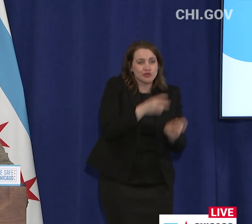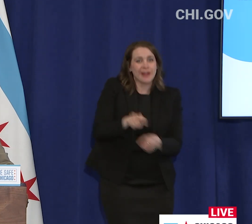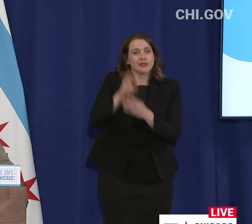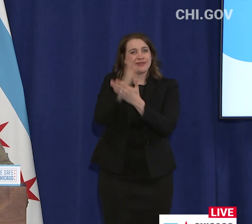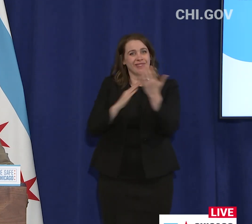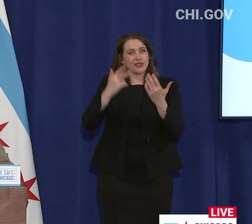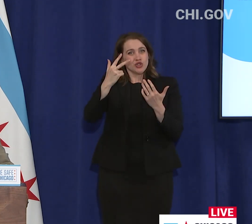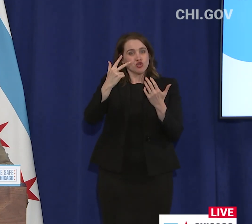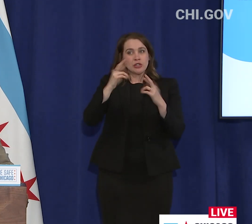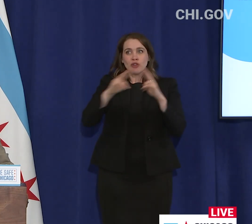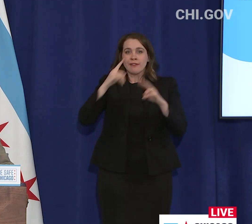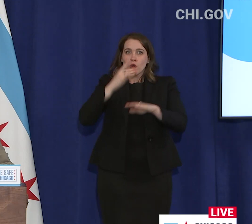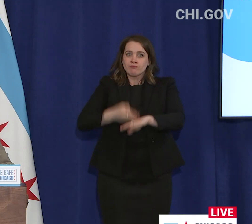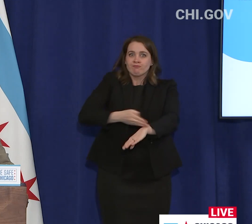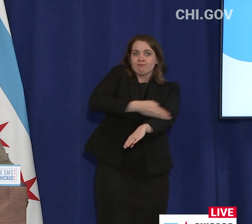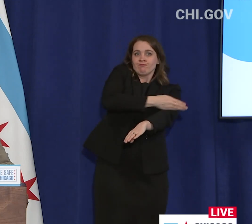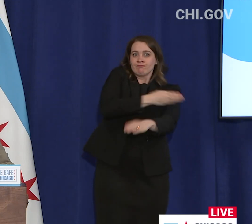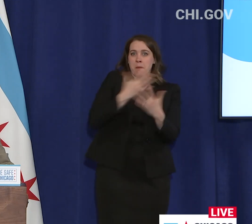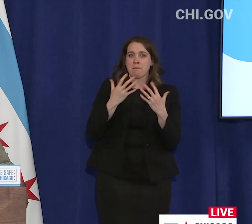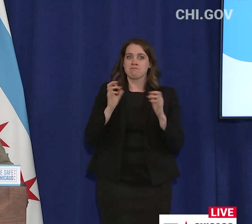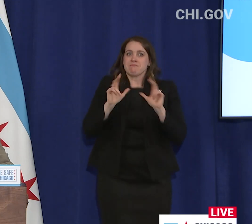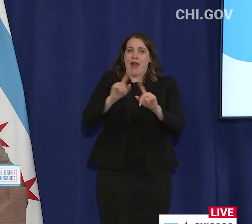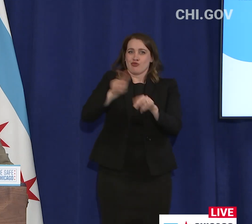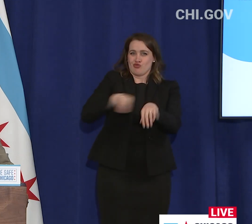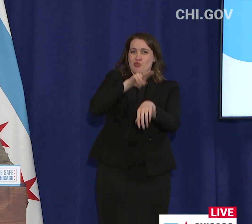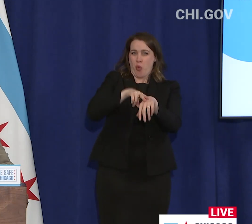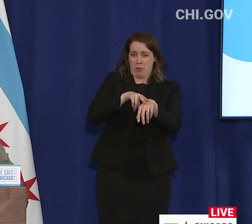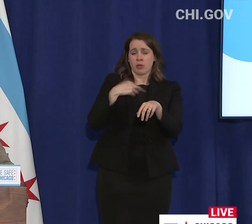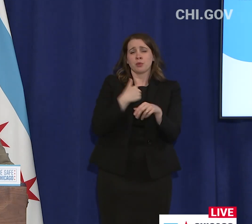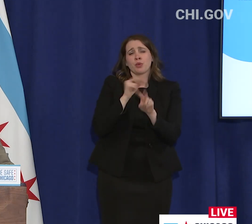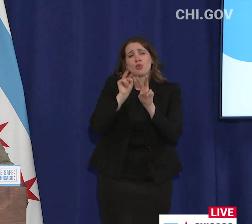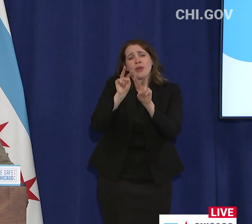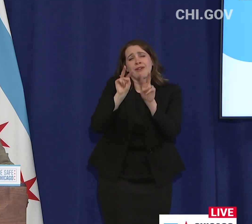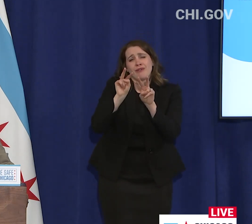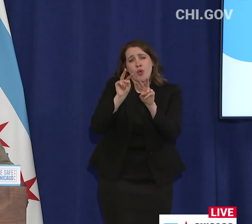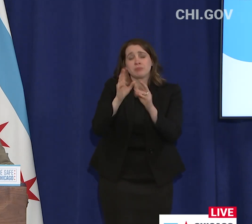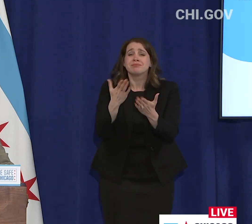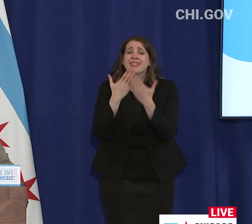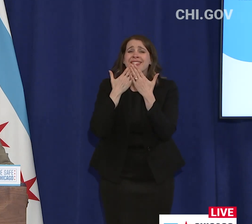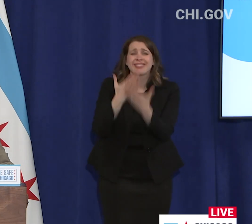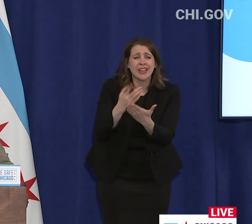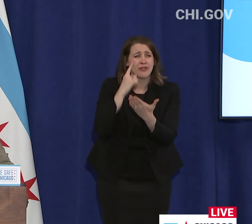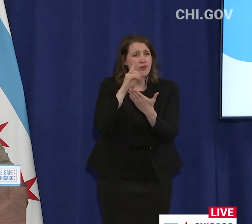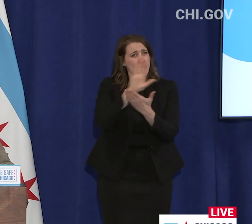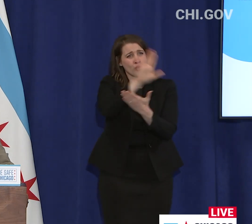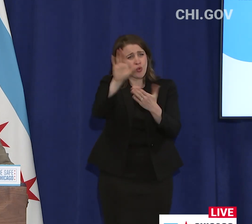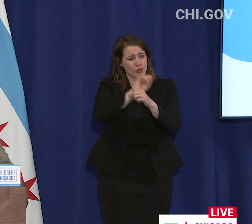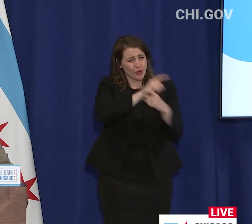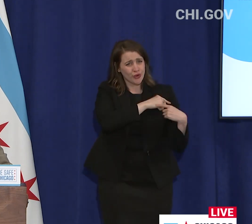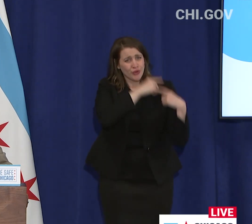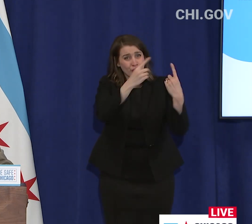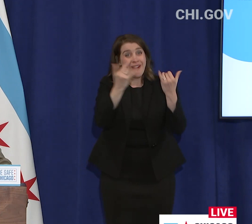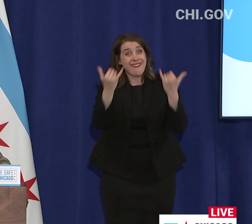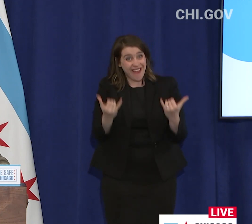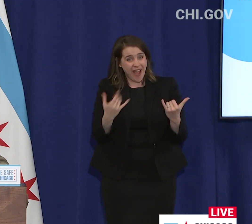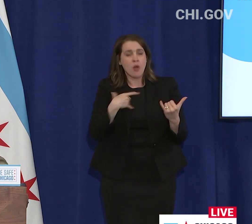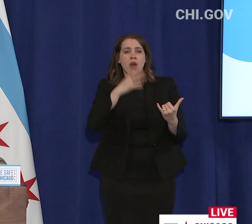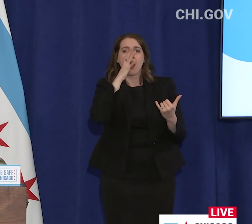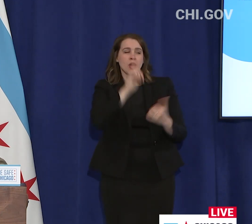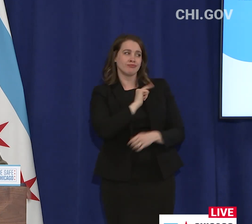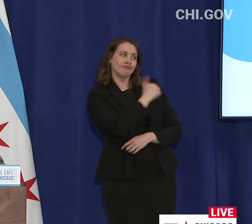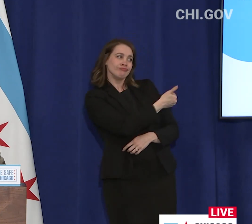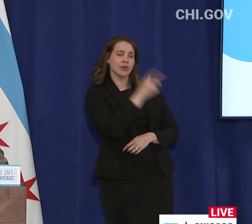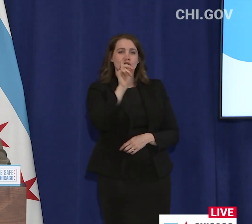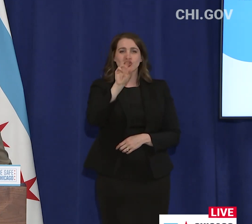we're all excited to embrace. Thank you for everything. And at this moment, I want to invite